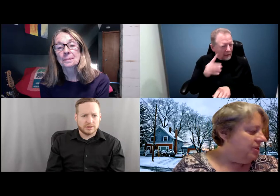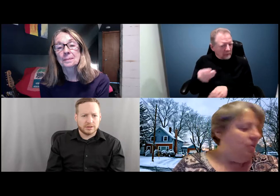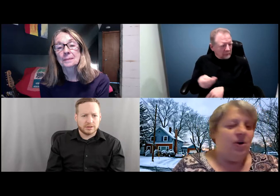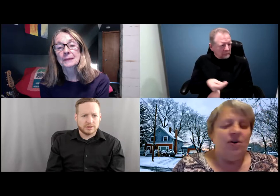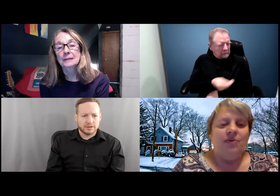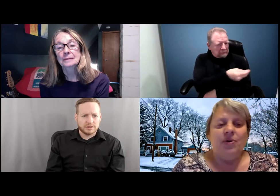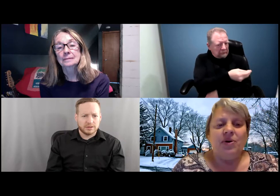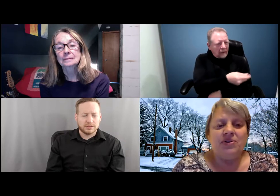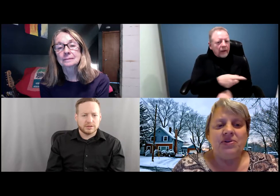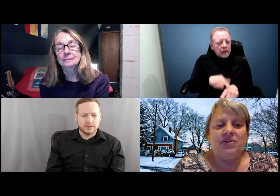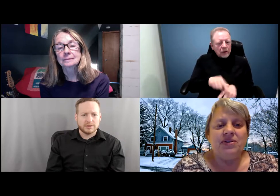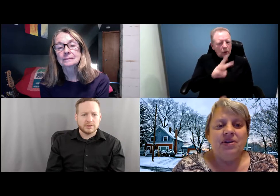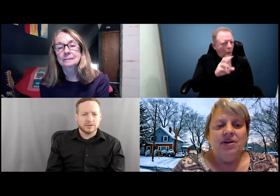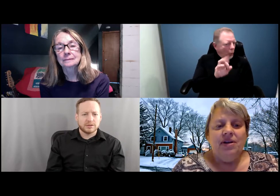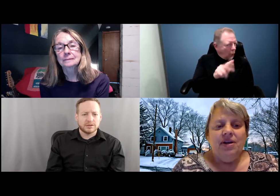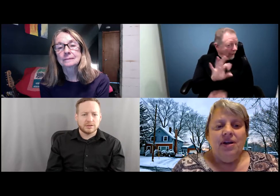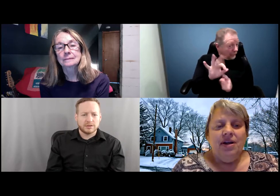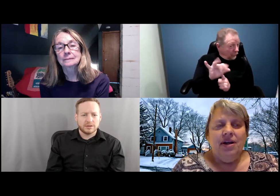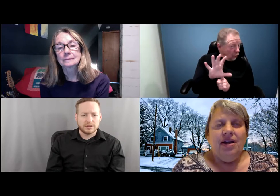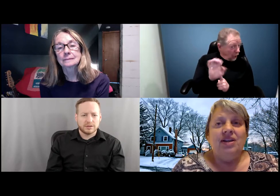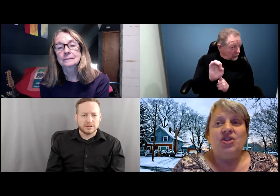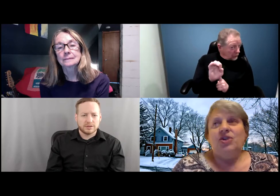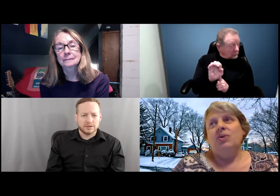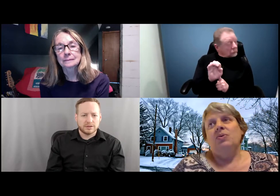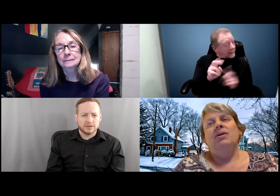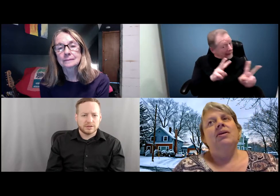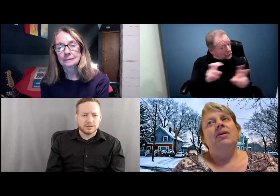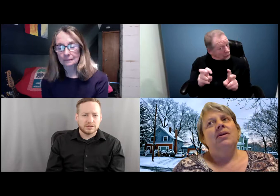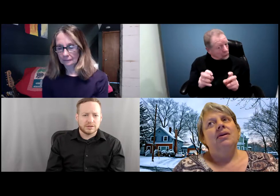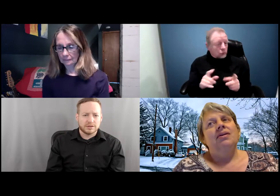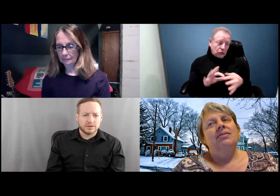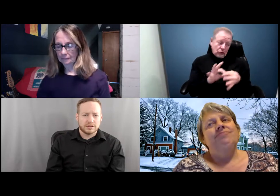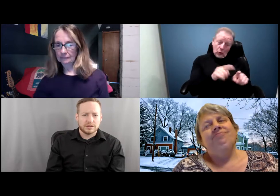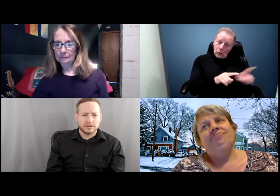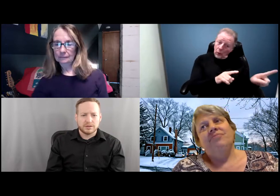It's a workforce issue.